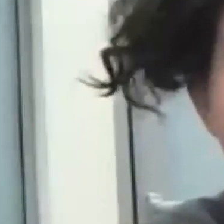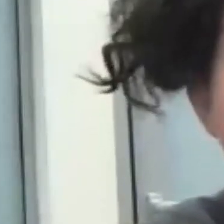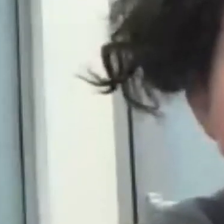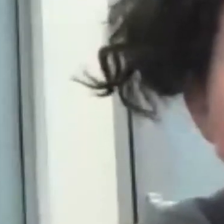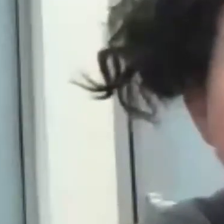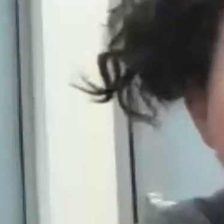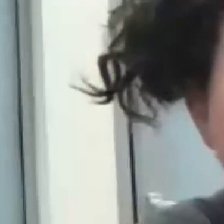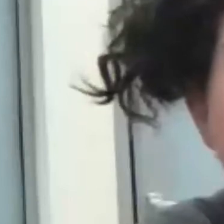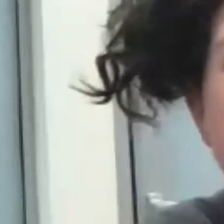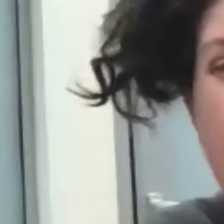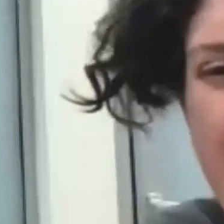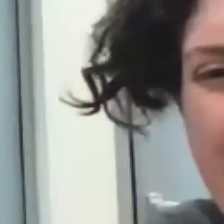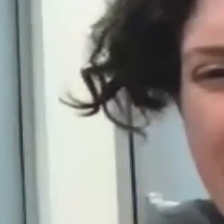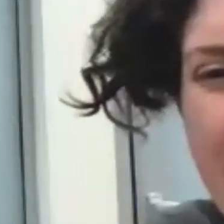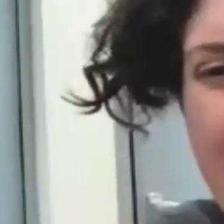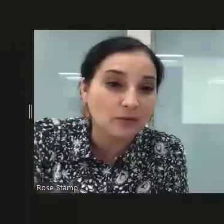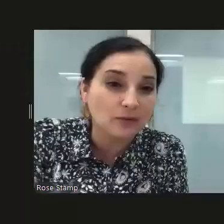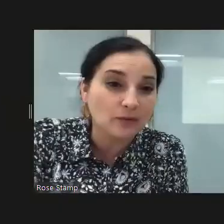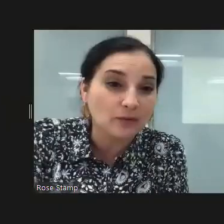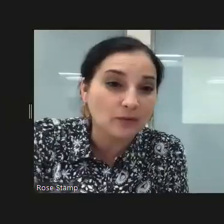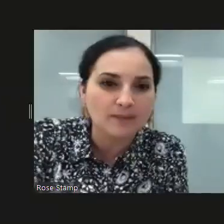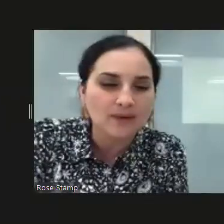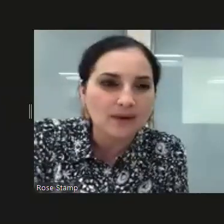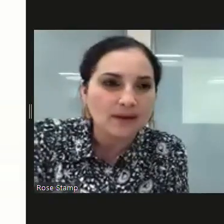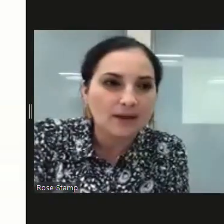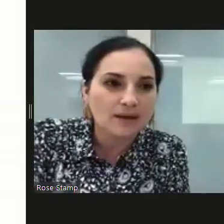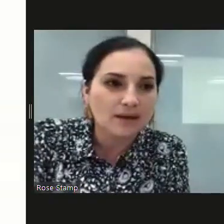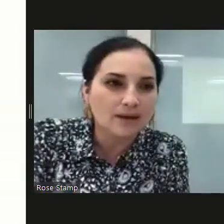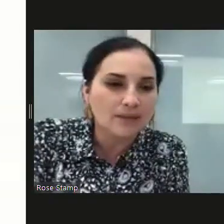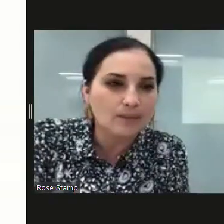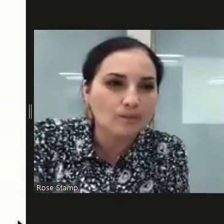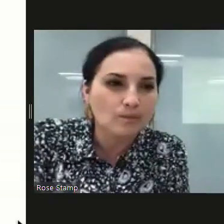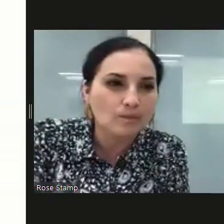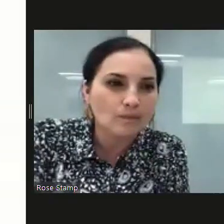Yeah, let me just go to the presentation if we have time.